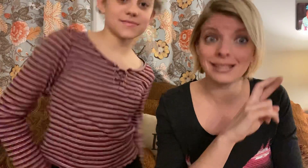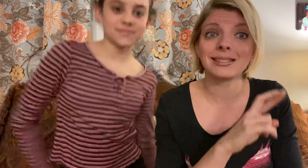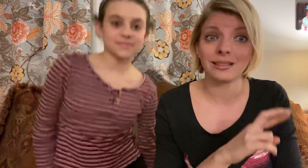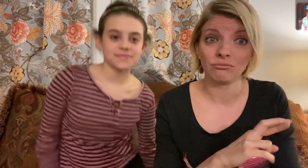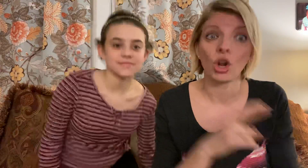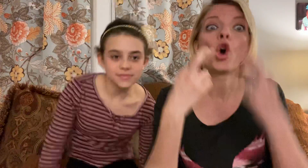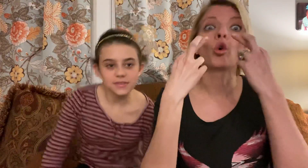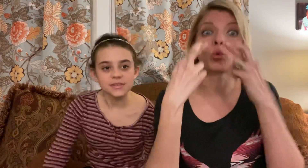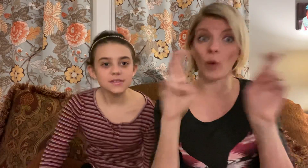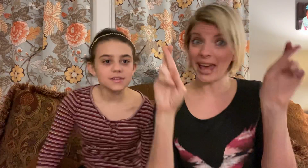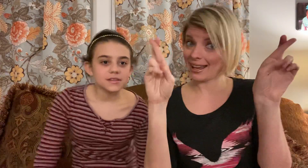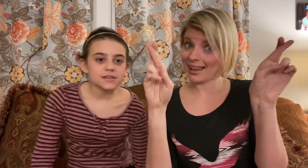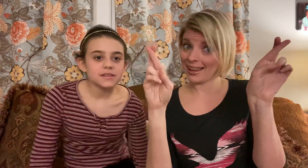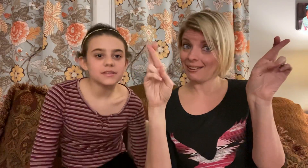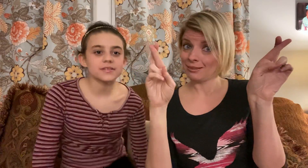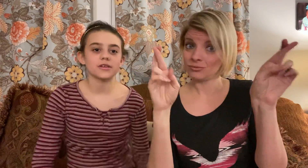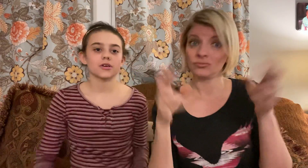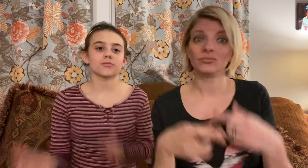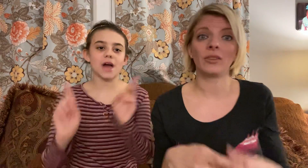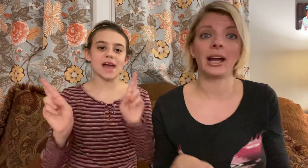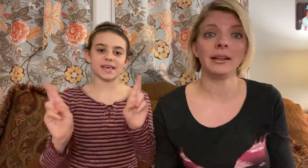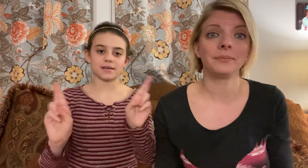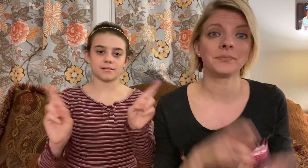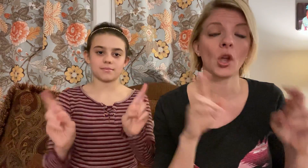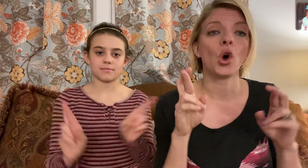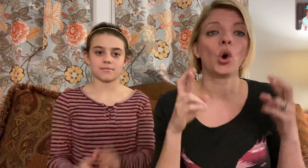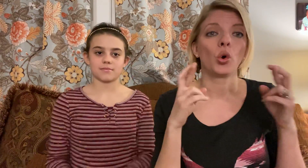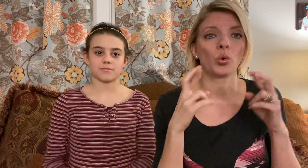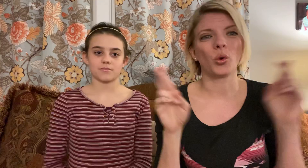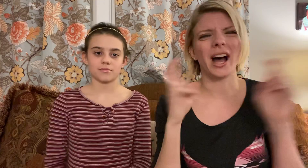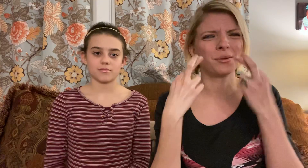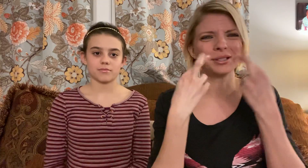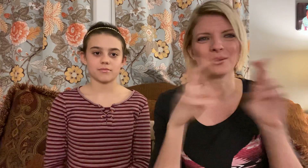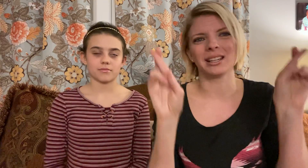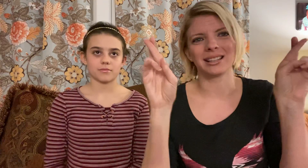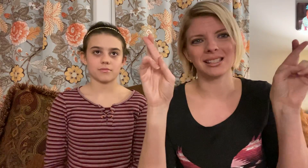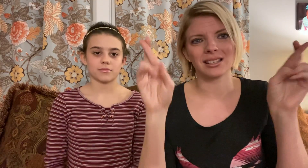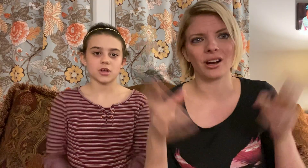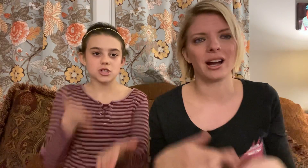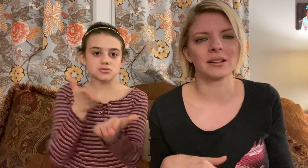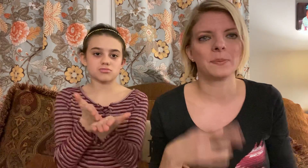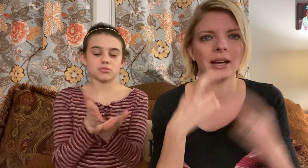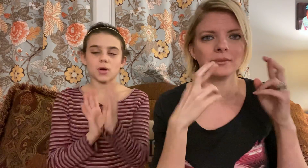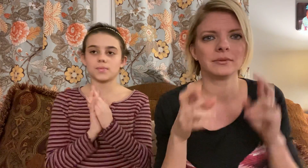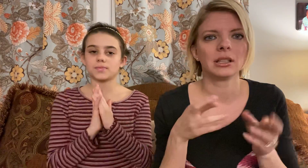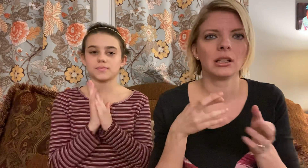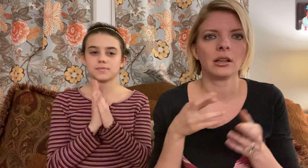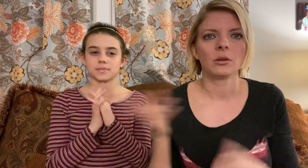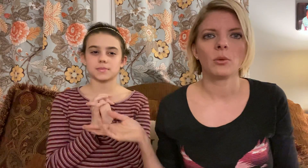rats, ready, right? I always do it like this in our house, but what else?